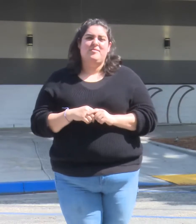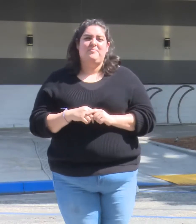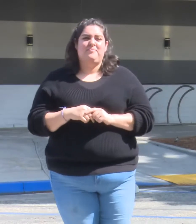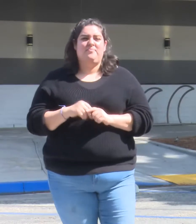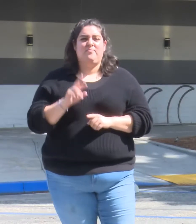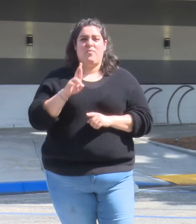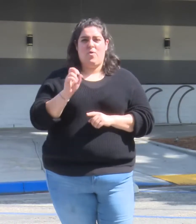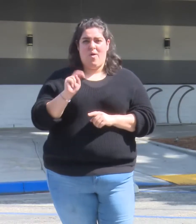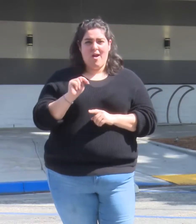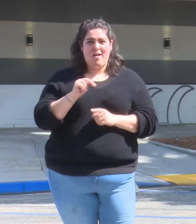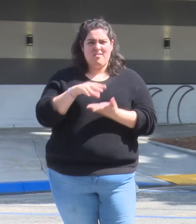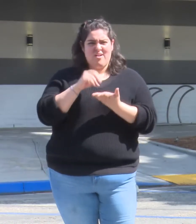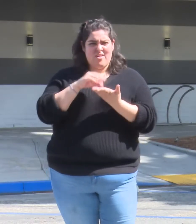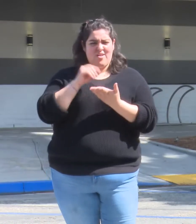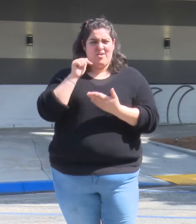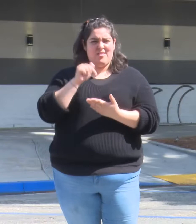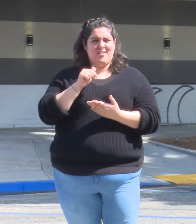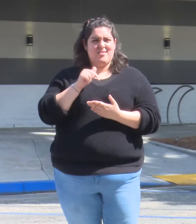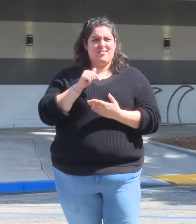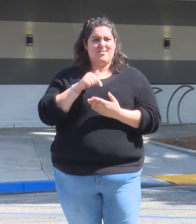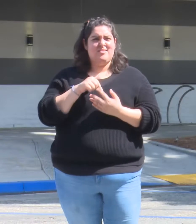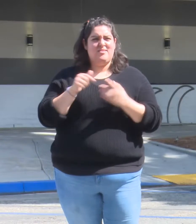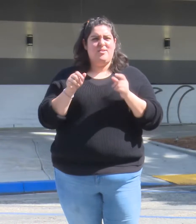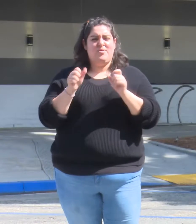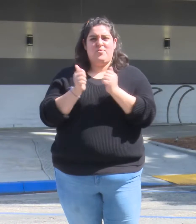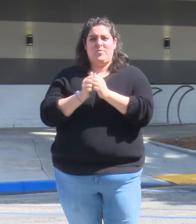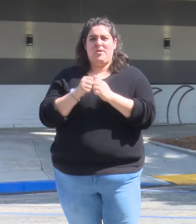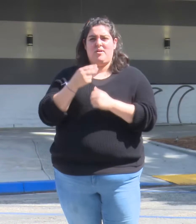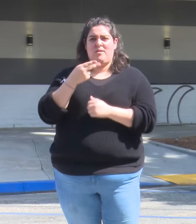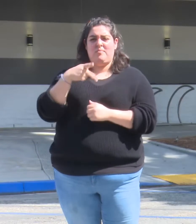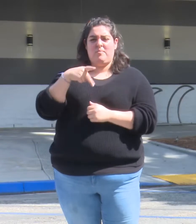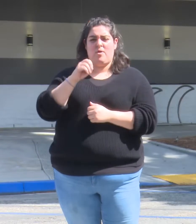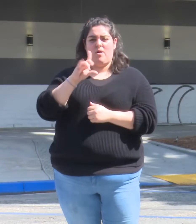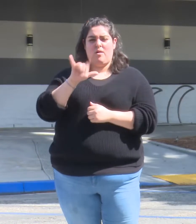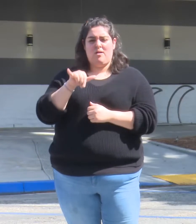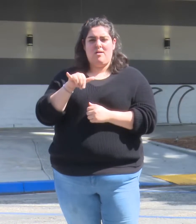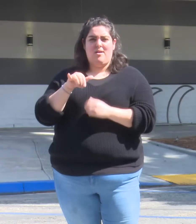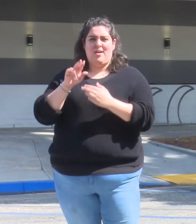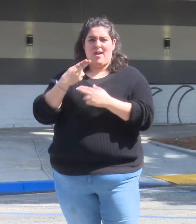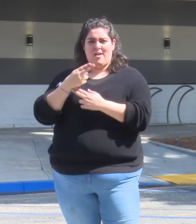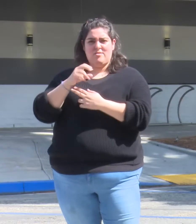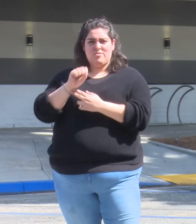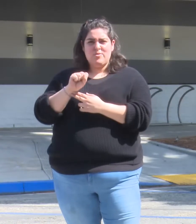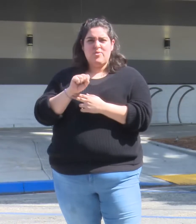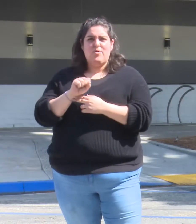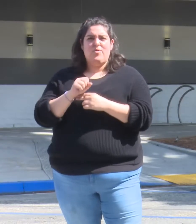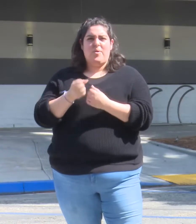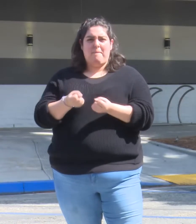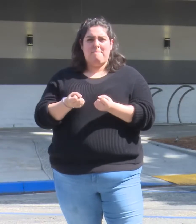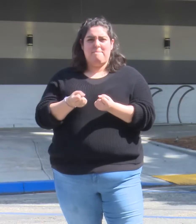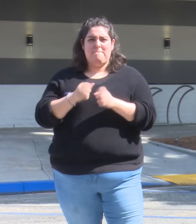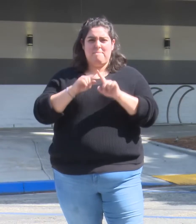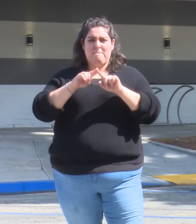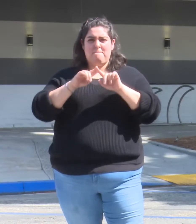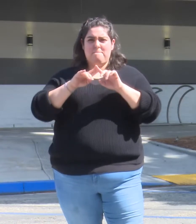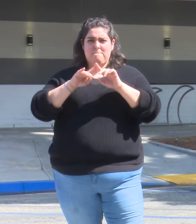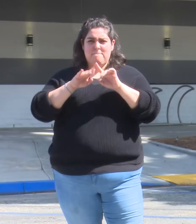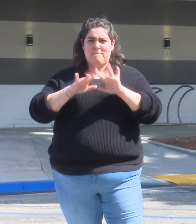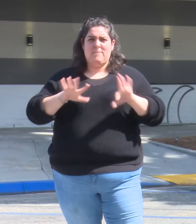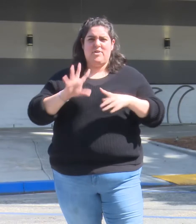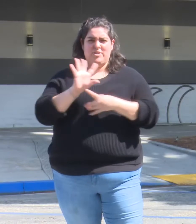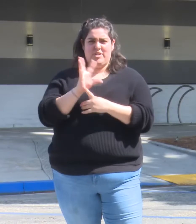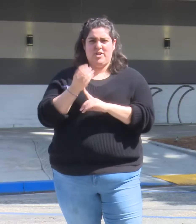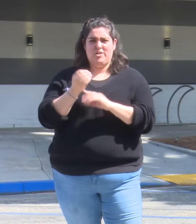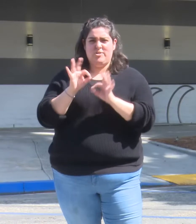Ron learned this when he was with the Poly High School multicultural family dialogues back in